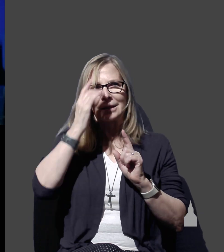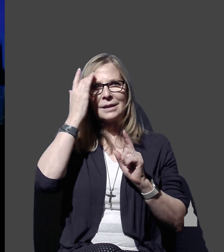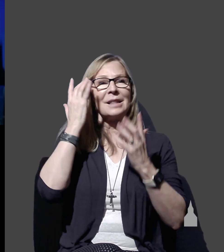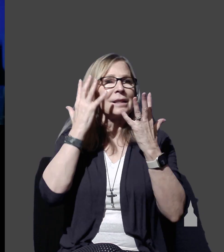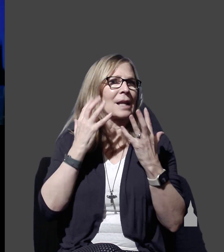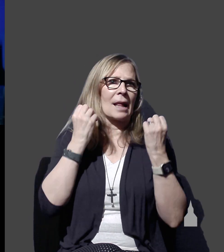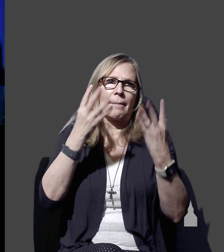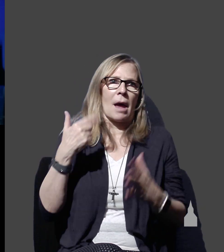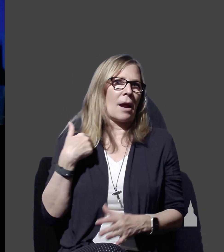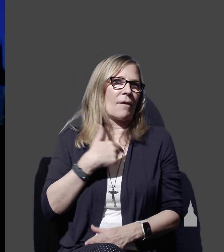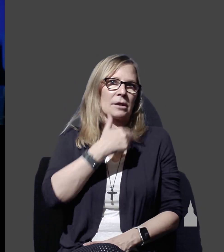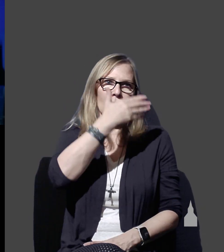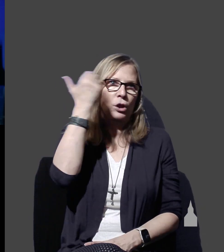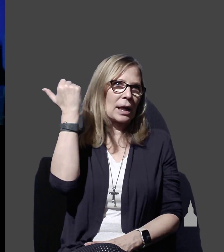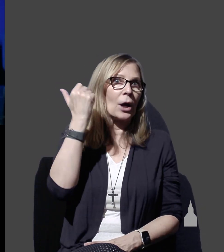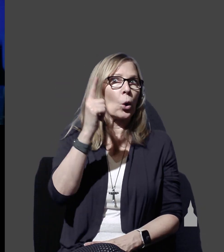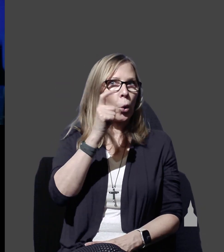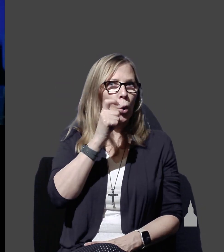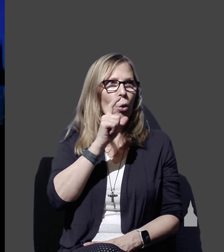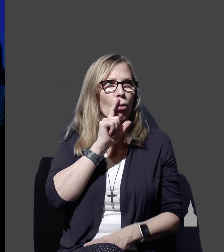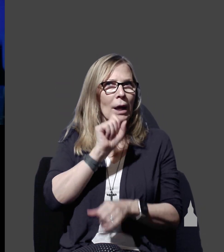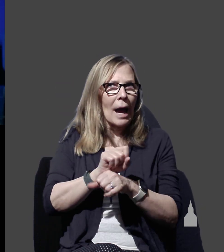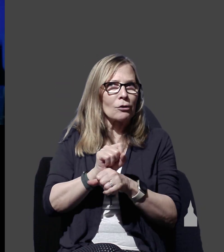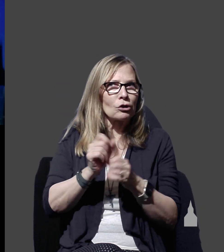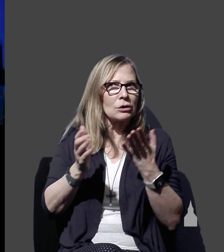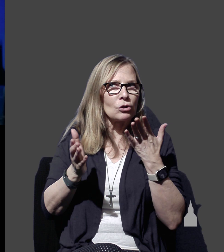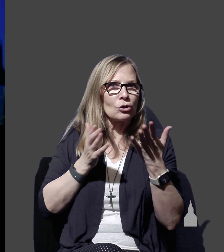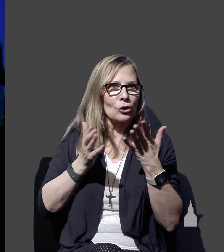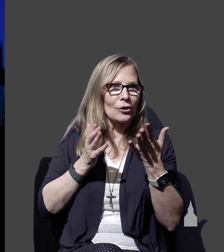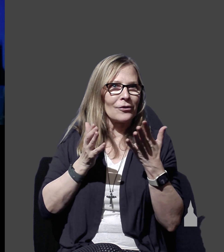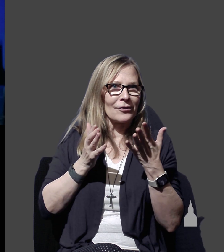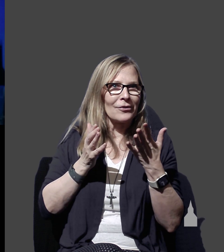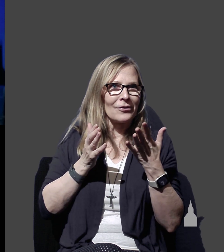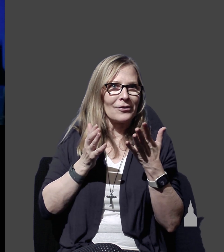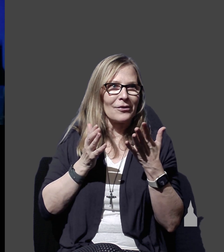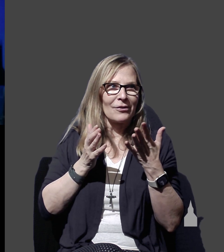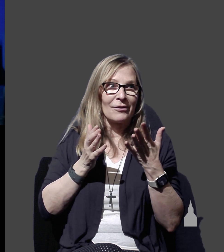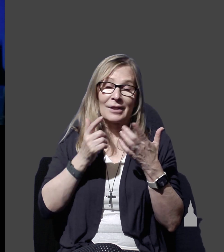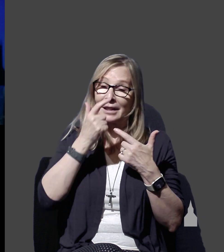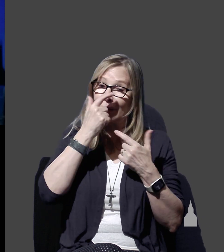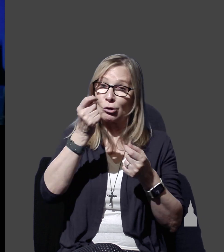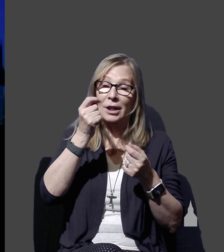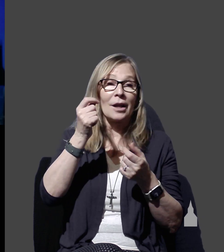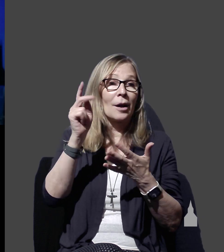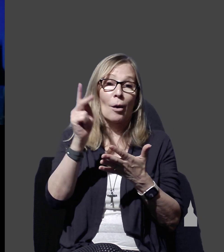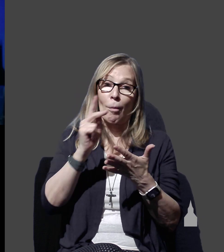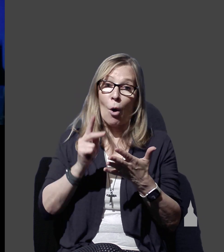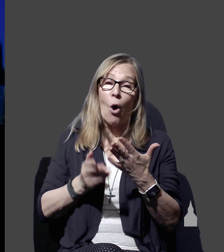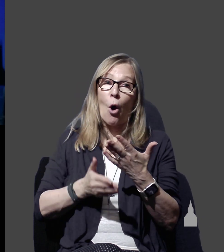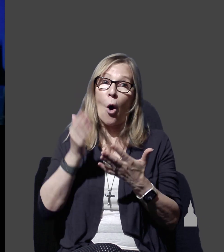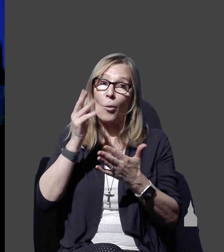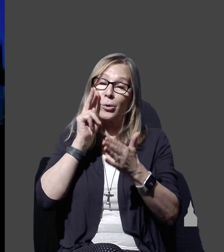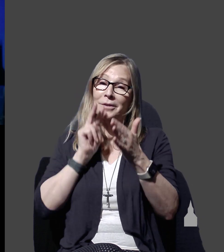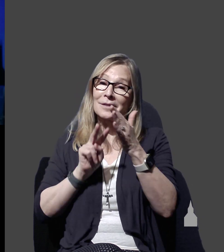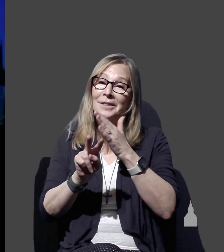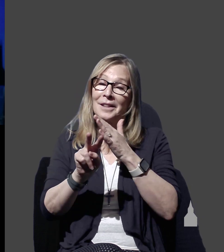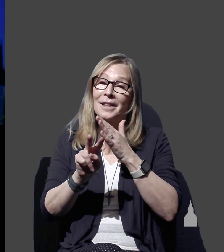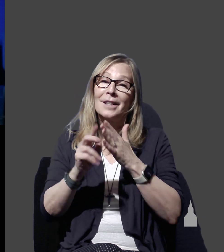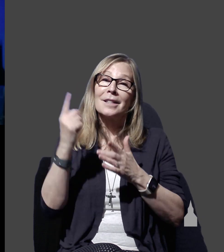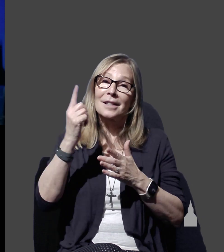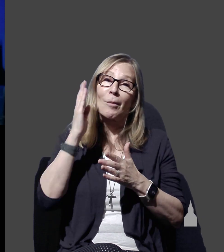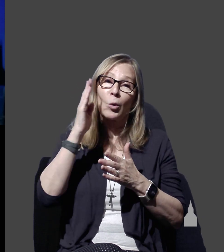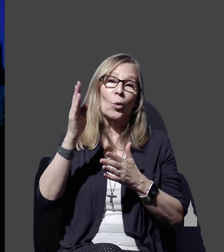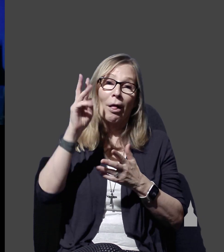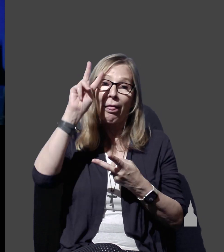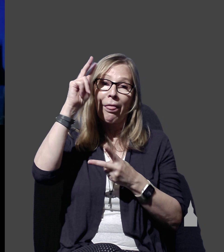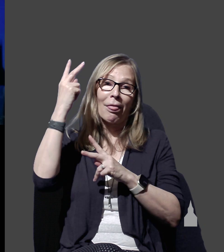Sadly, too many of us forget who we actually serve. And it's interesting because Paul almost anticipates that somebody might